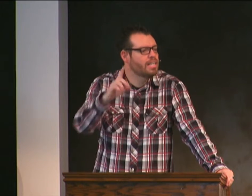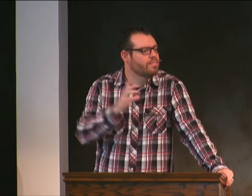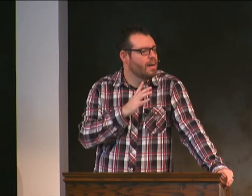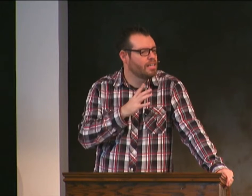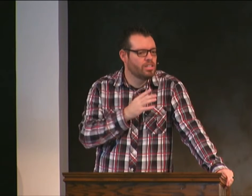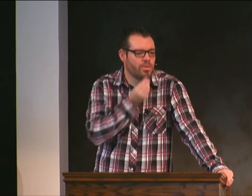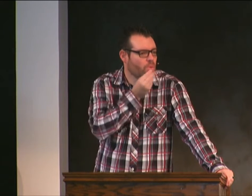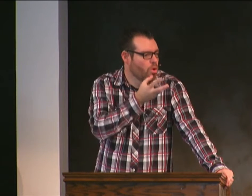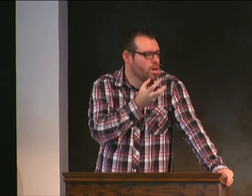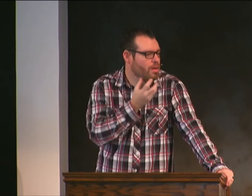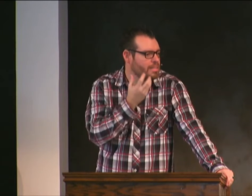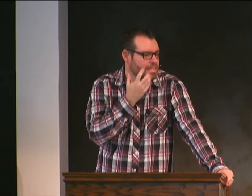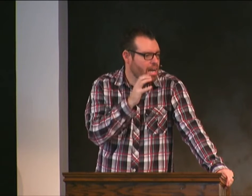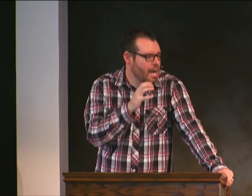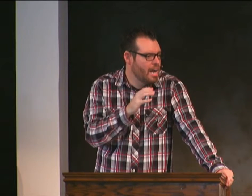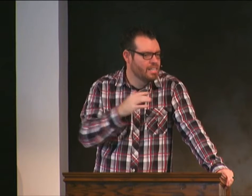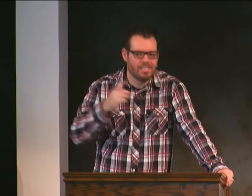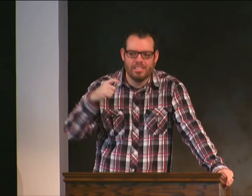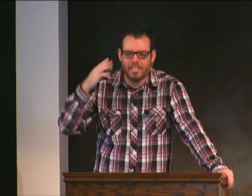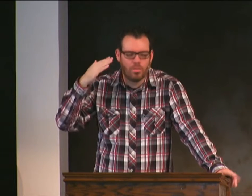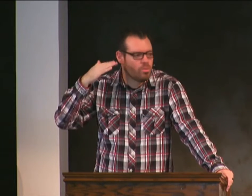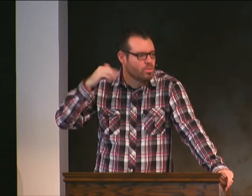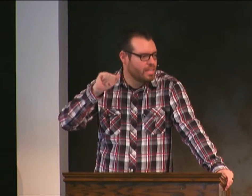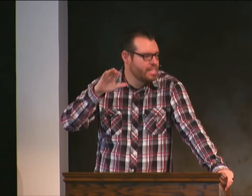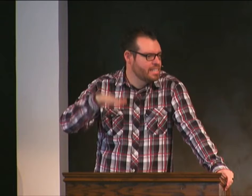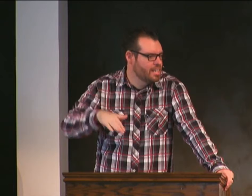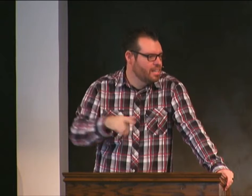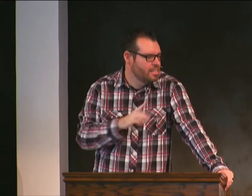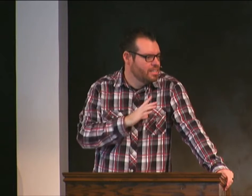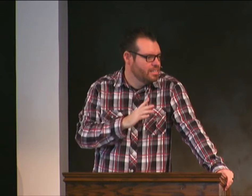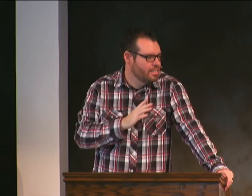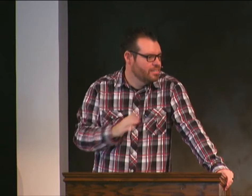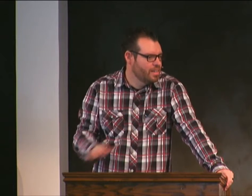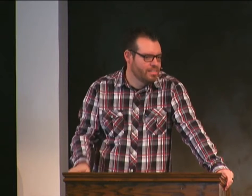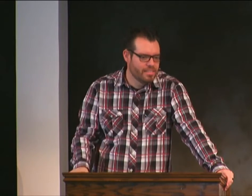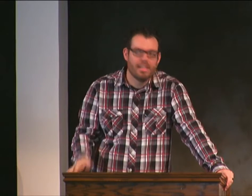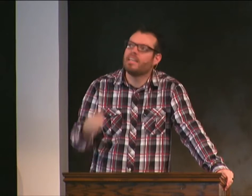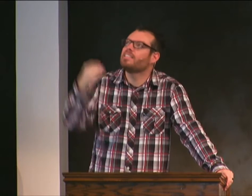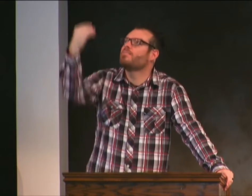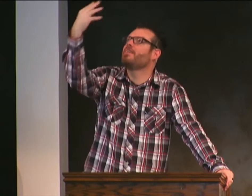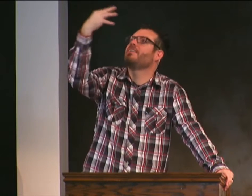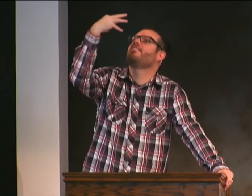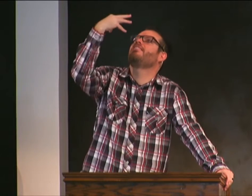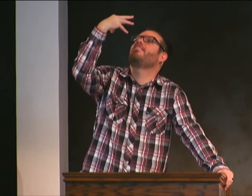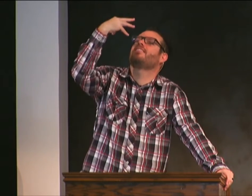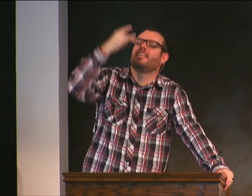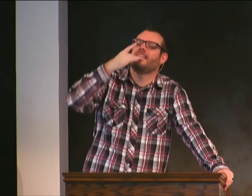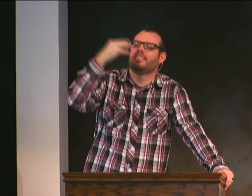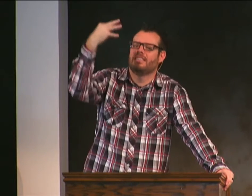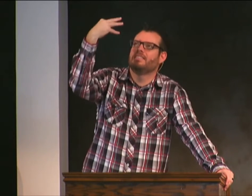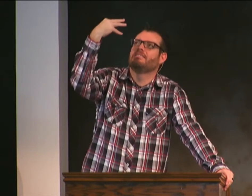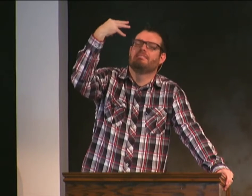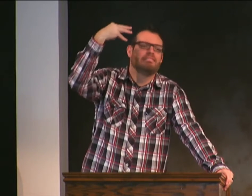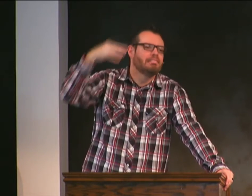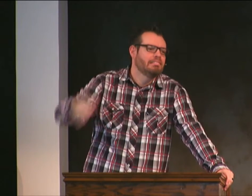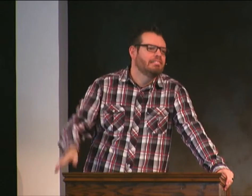Are you guys fine? Are you warm? Is it hot? You need a cool AC on? You're fine? I guess it's me on that